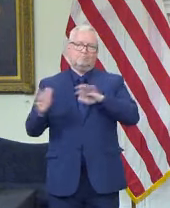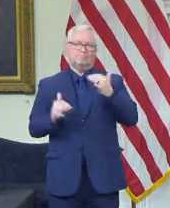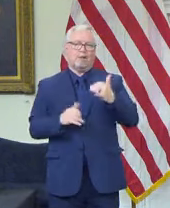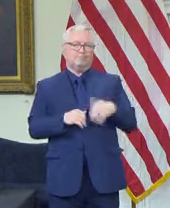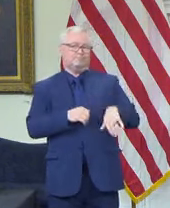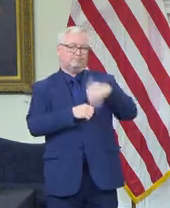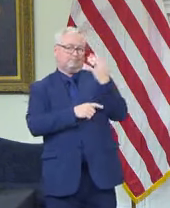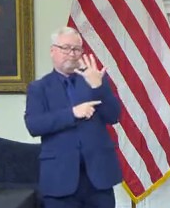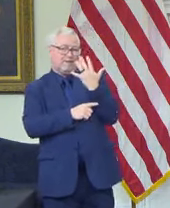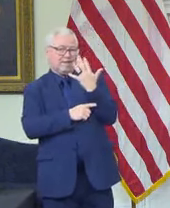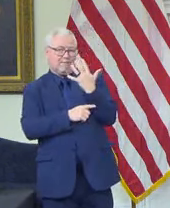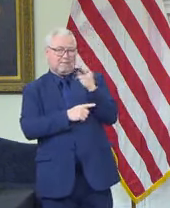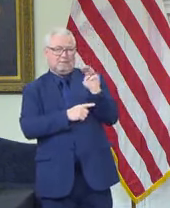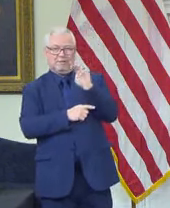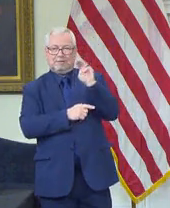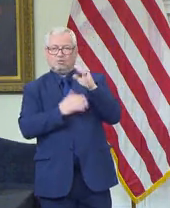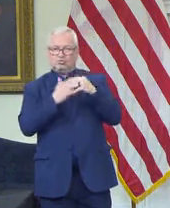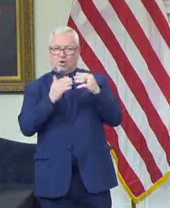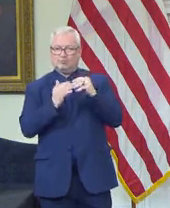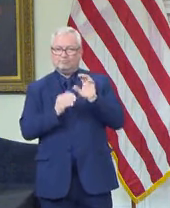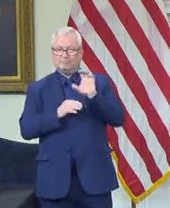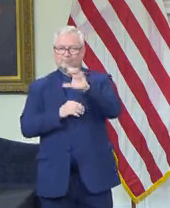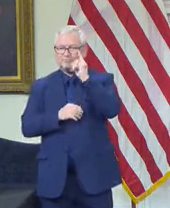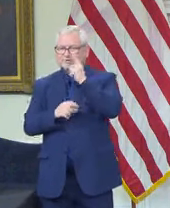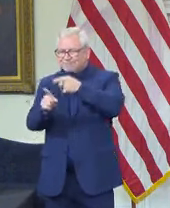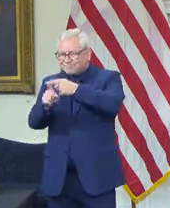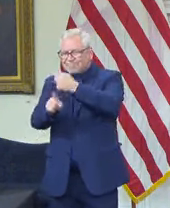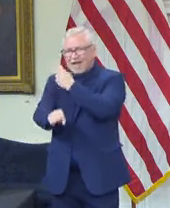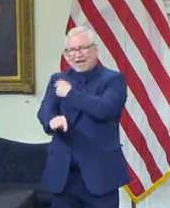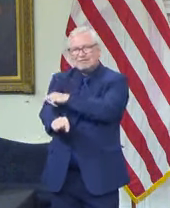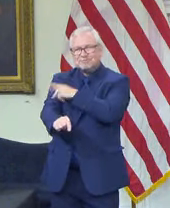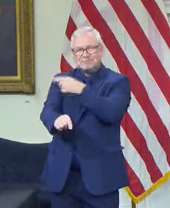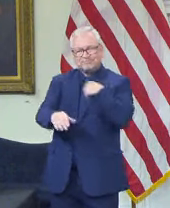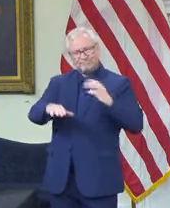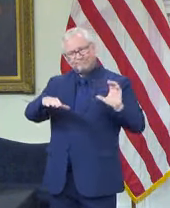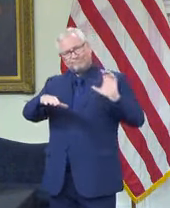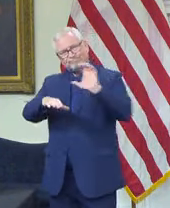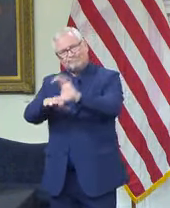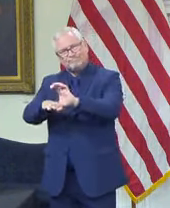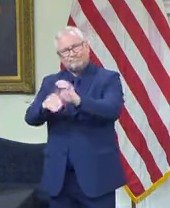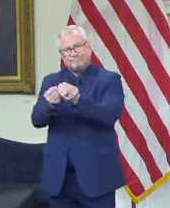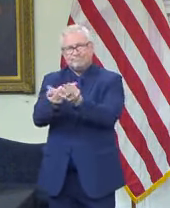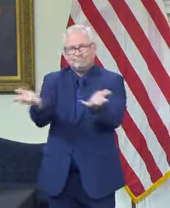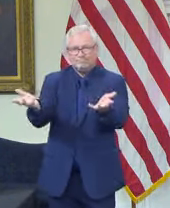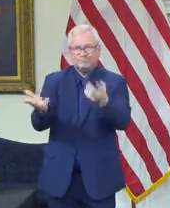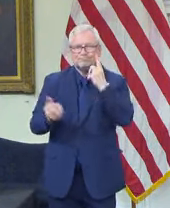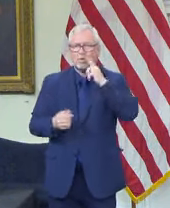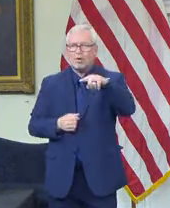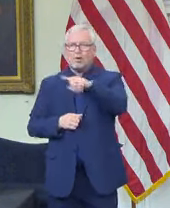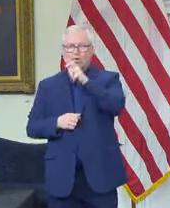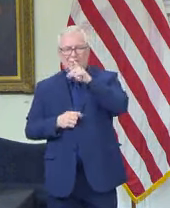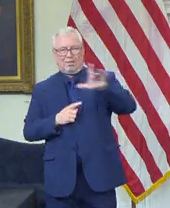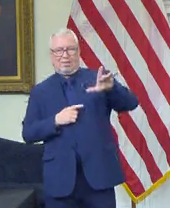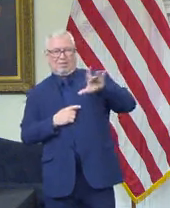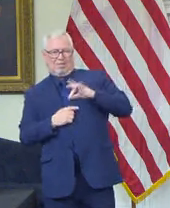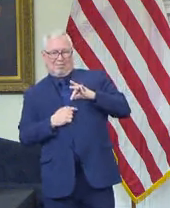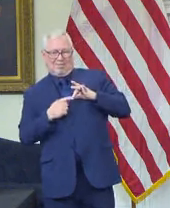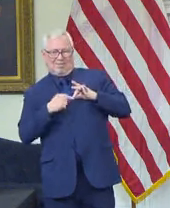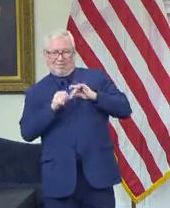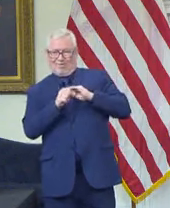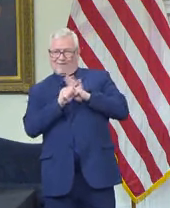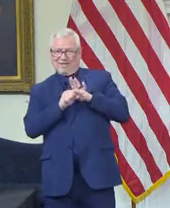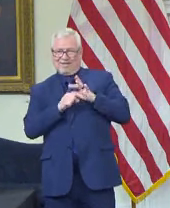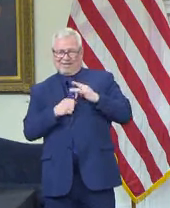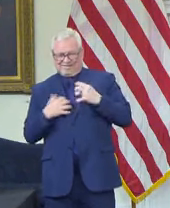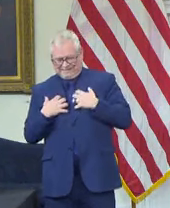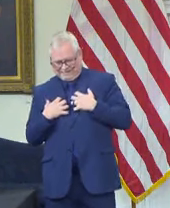COVID-19 patients who are being discharged from acute hospitals. to assist them with their recent